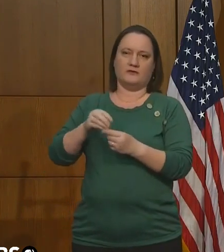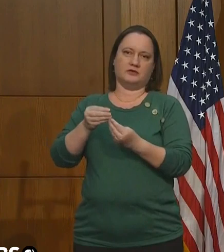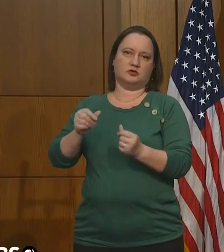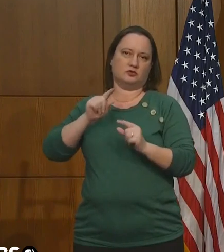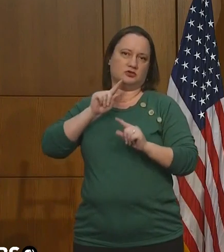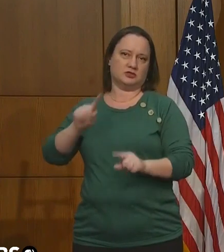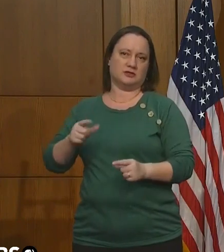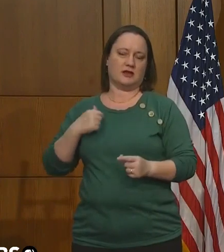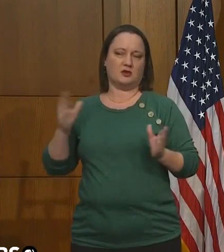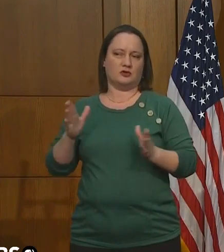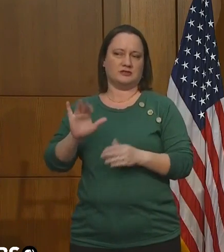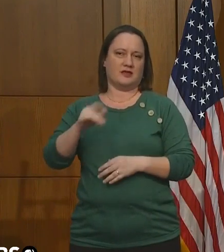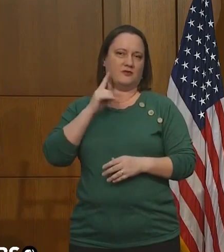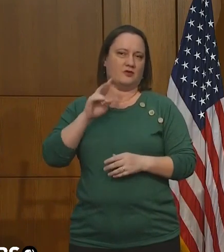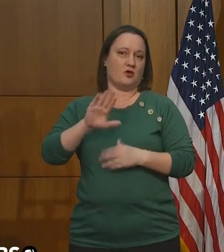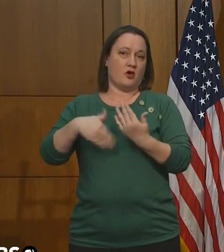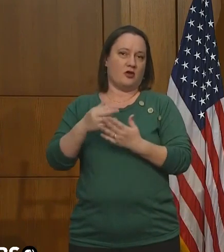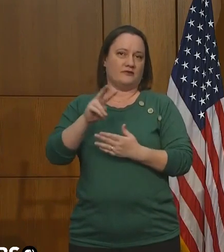Lou Ann Reif with the Roanoke Times.